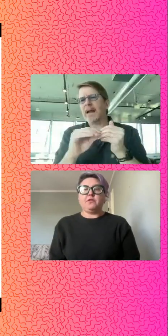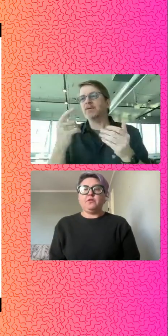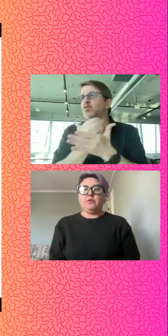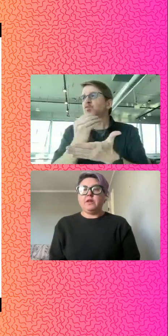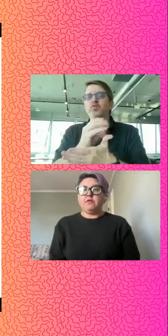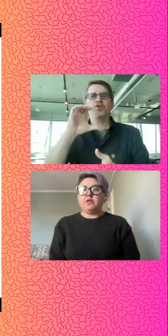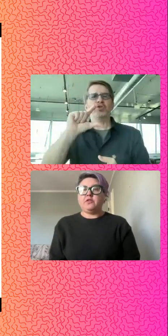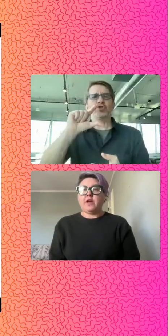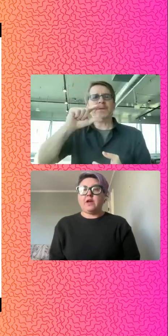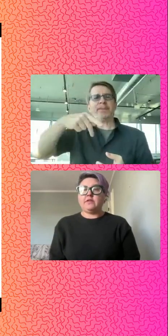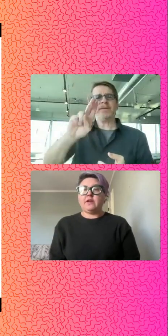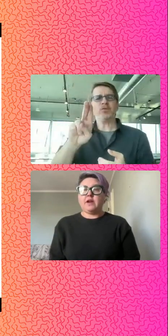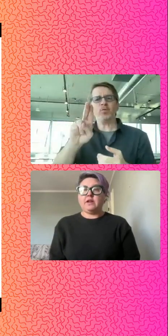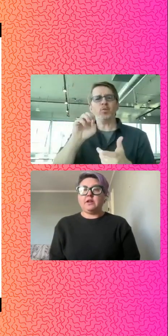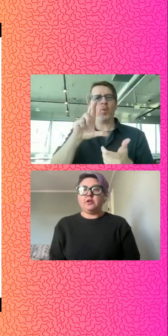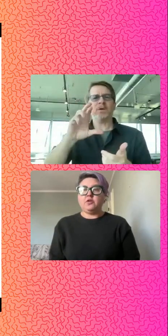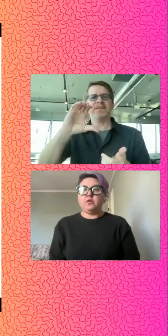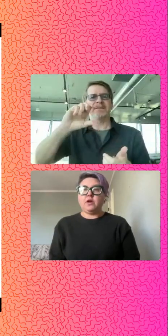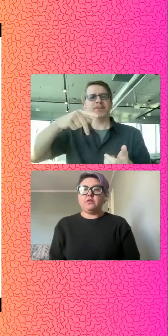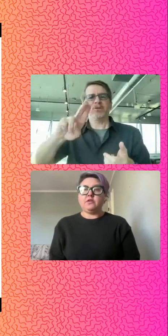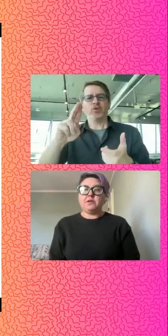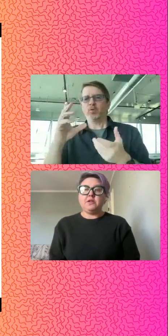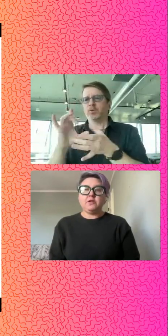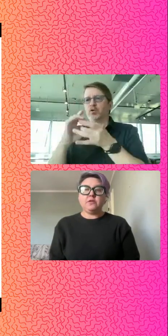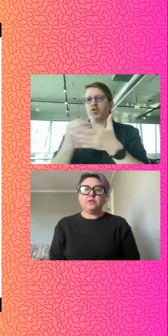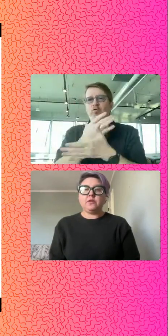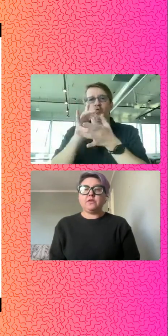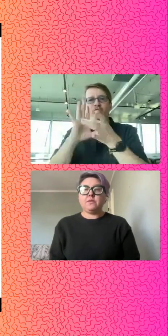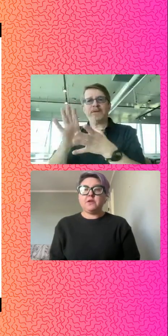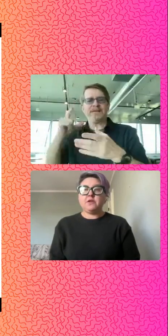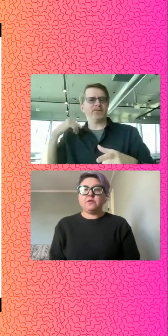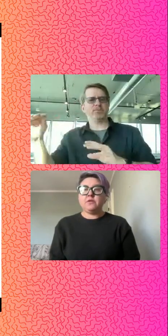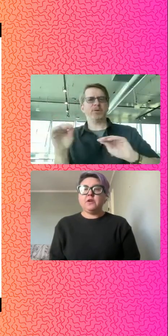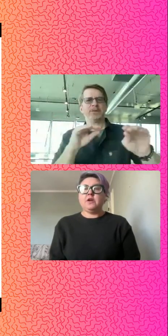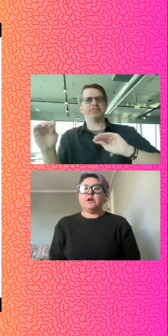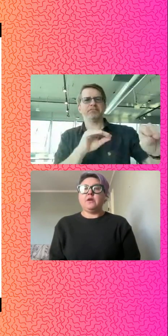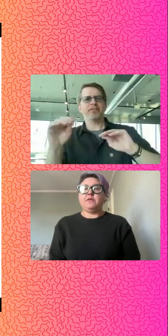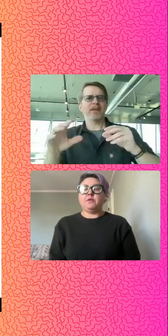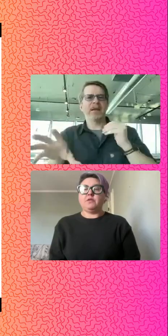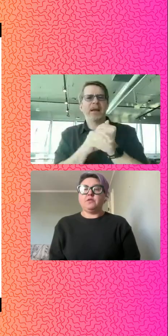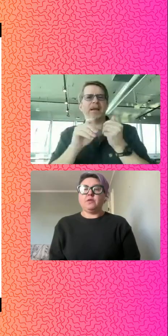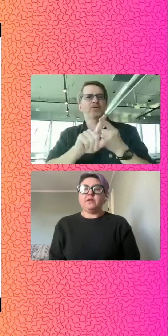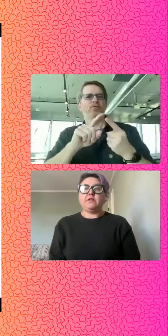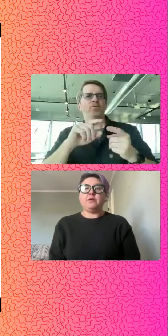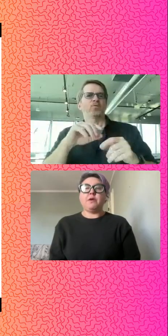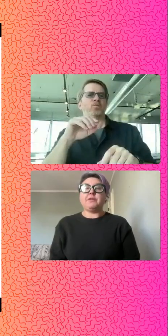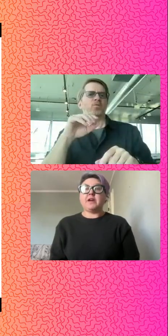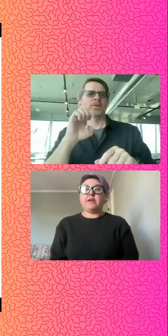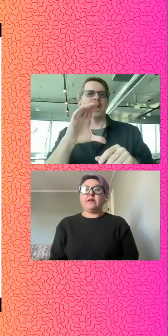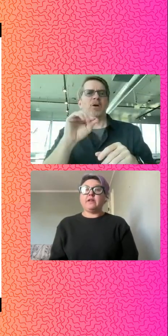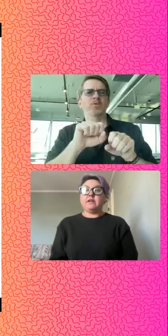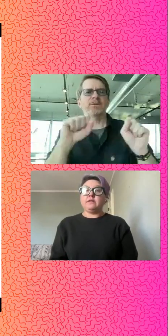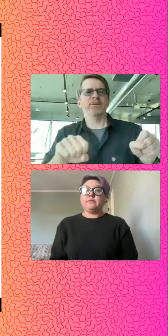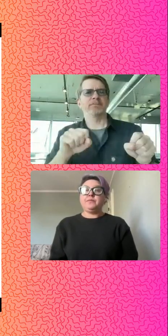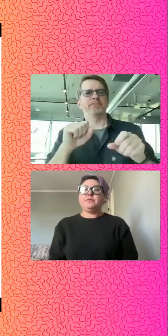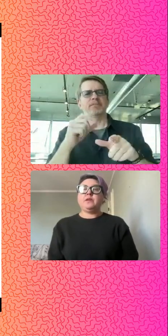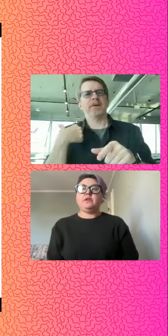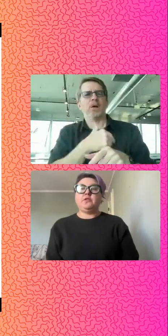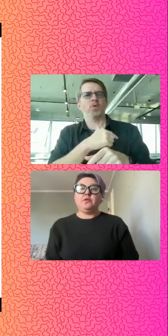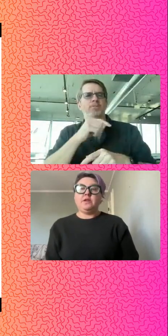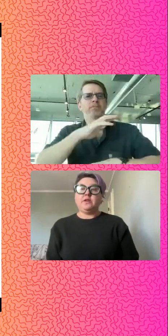We were able to leverage that, adding in a new GPU or CPU. If there was a new release, we were able to add that